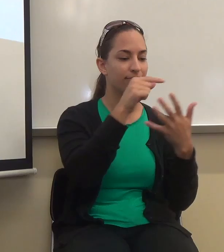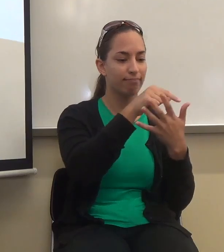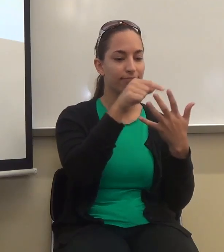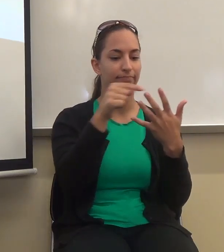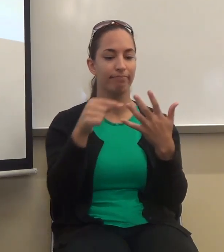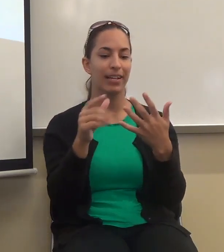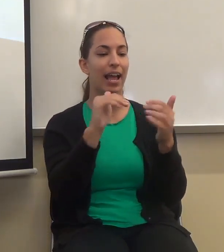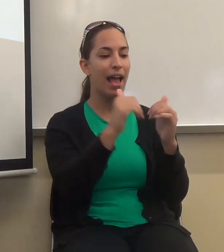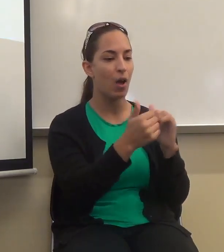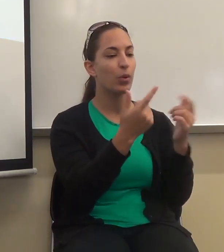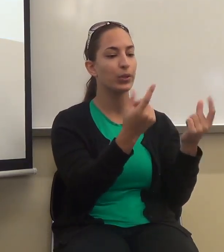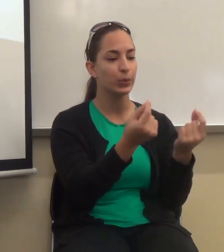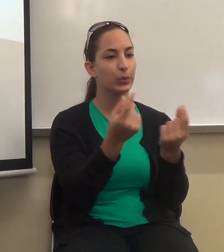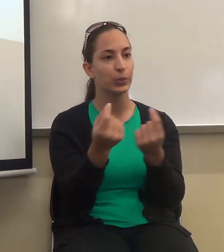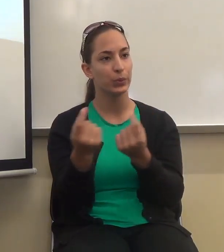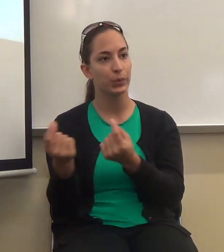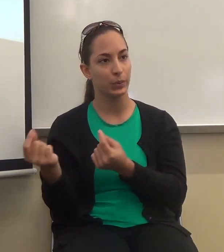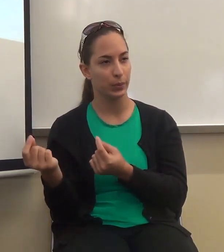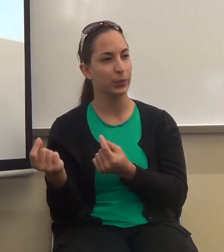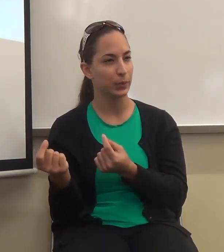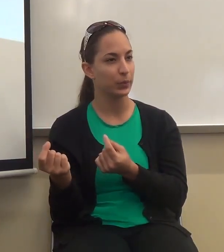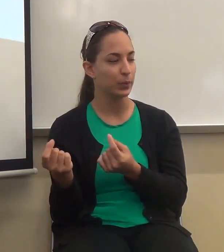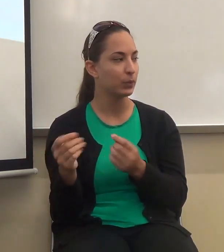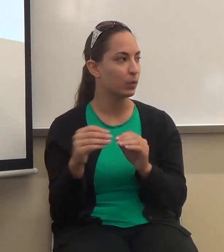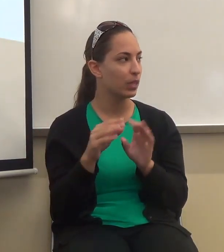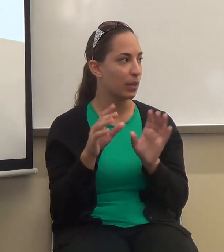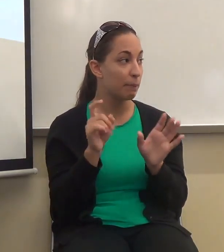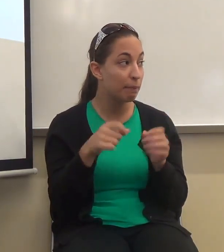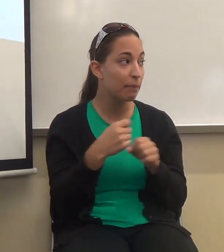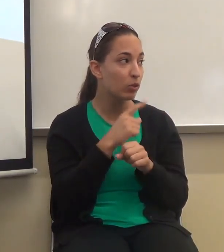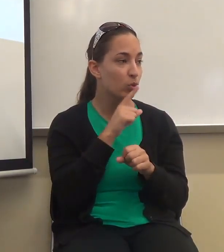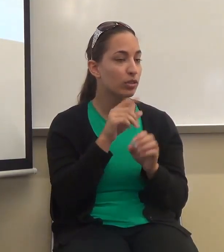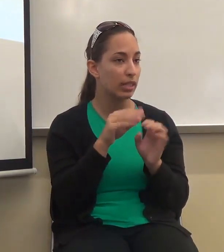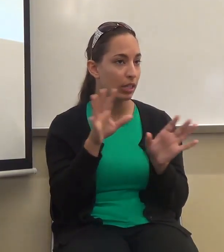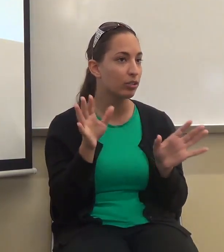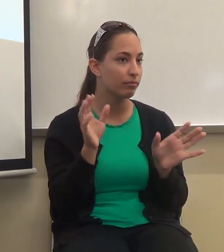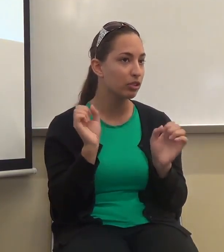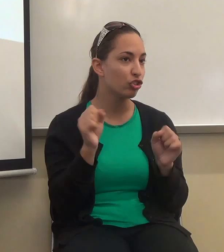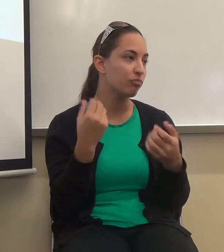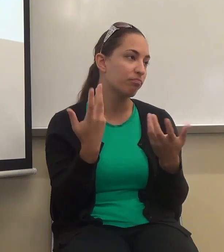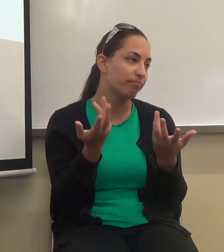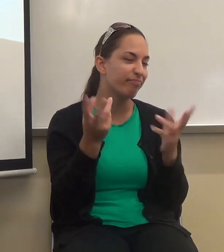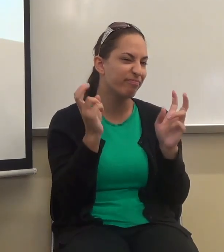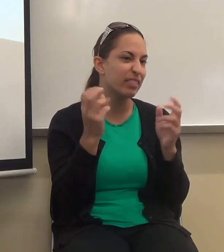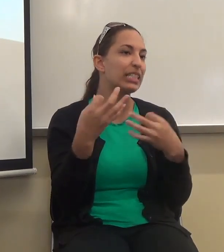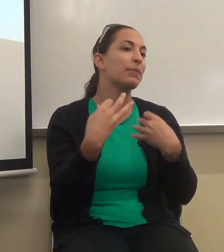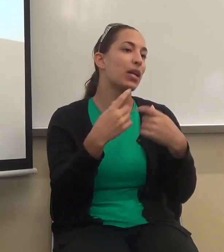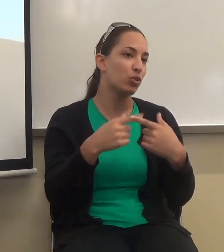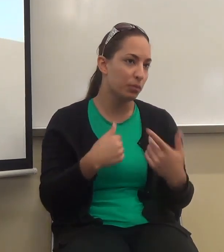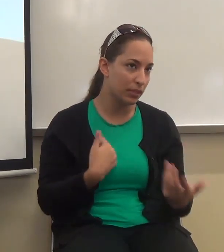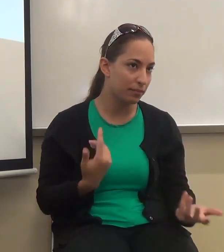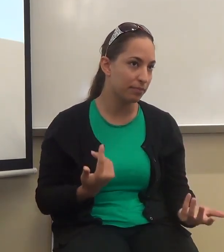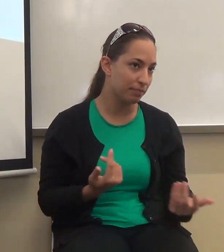sense? Okay. Determine it, phrase it, sort of the main idea. Okay, yeah. You're going to need to explain that to me,